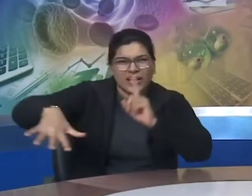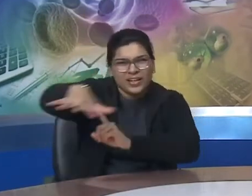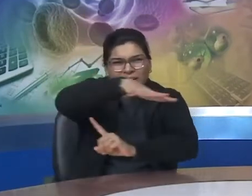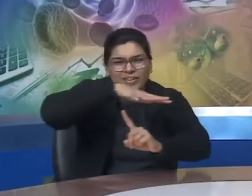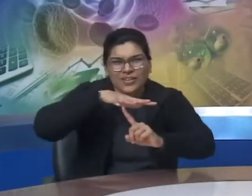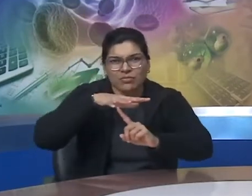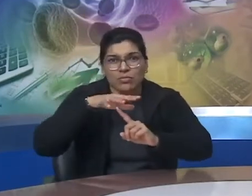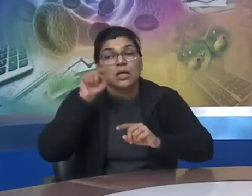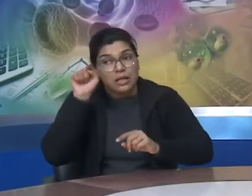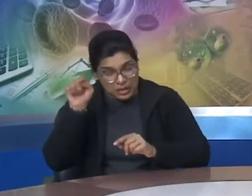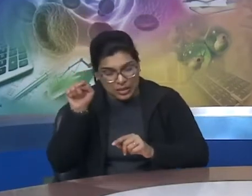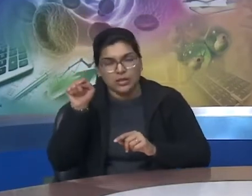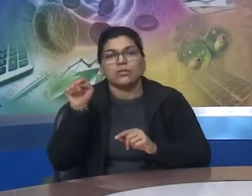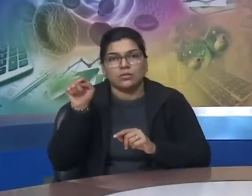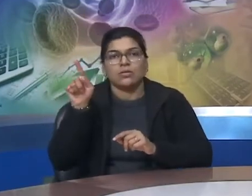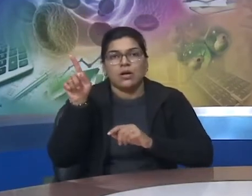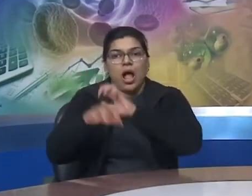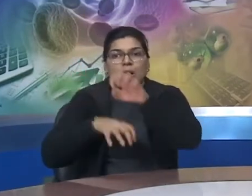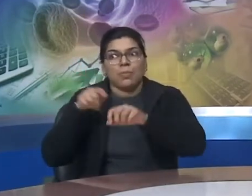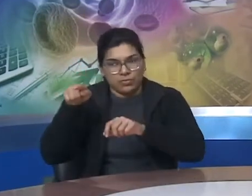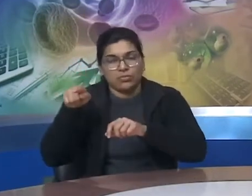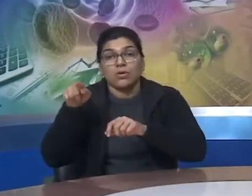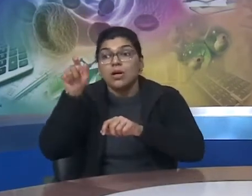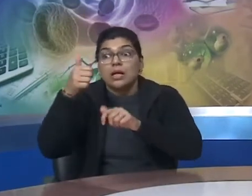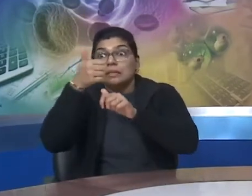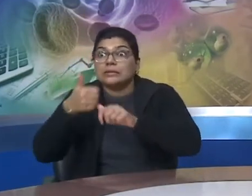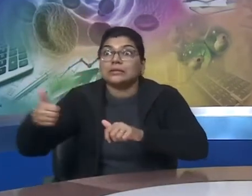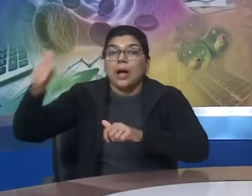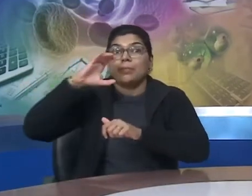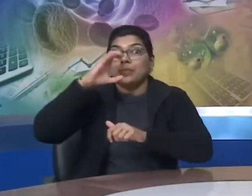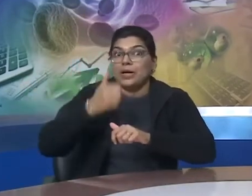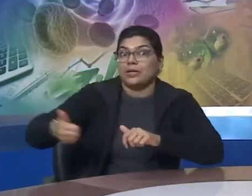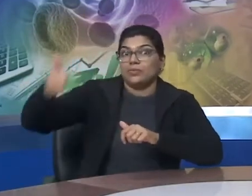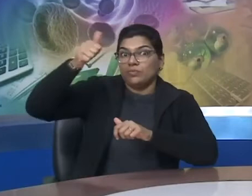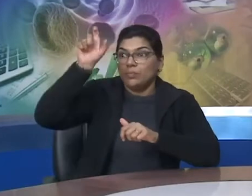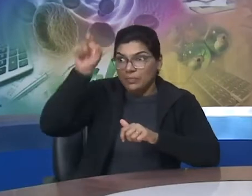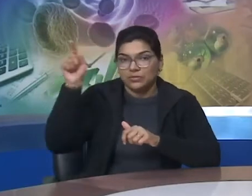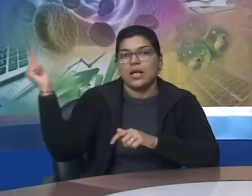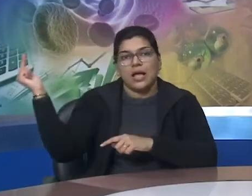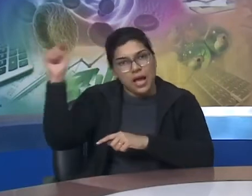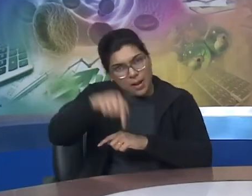The chairman of the